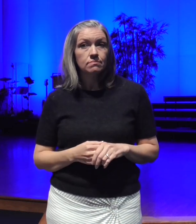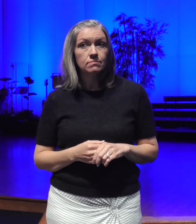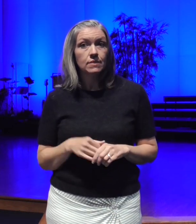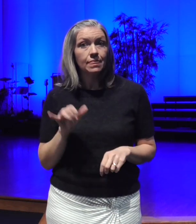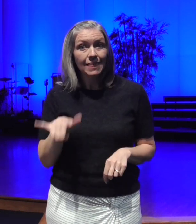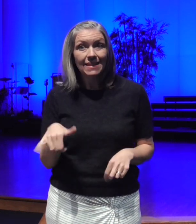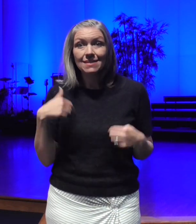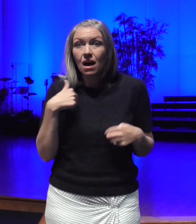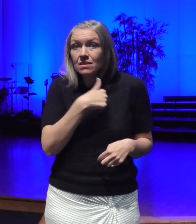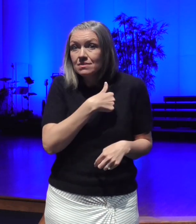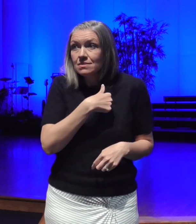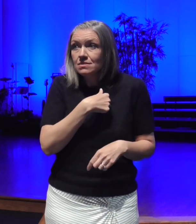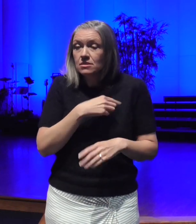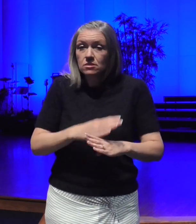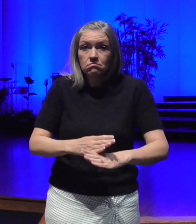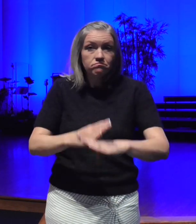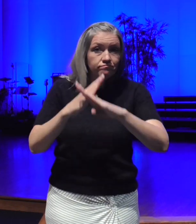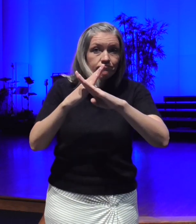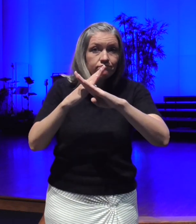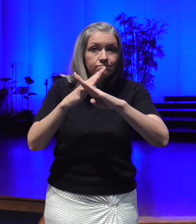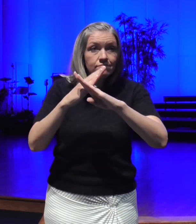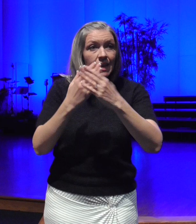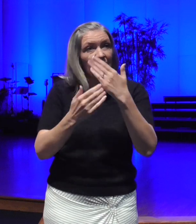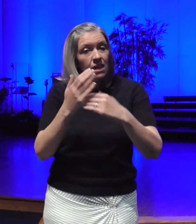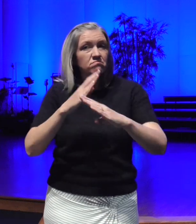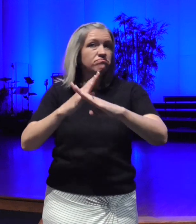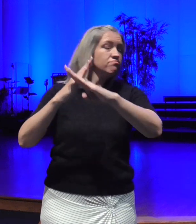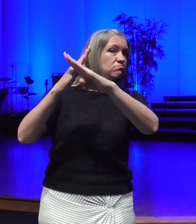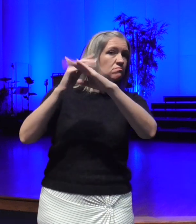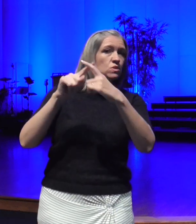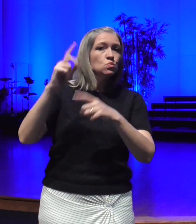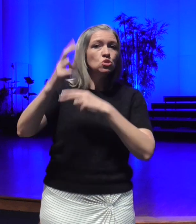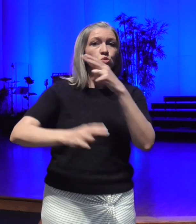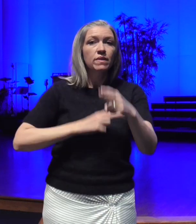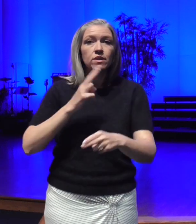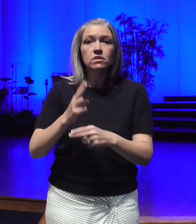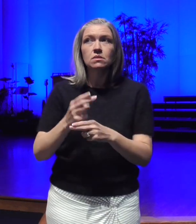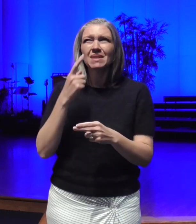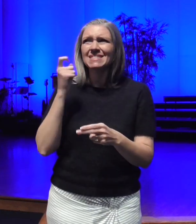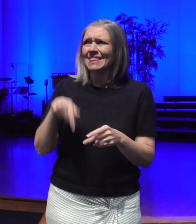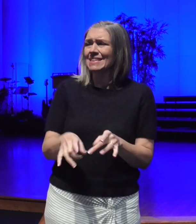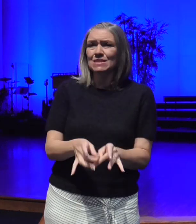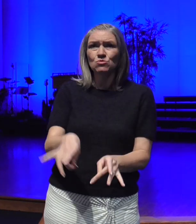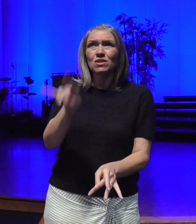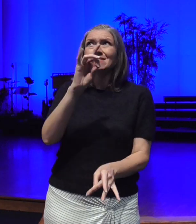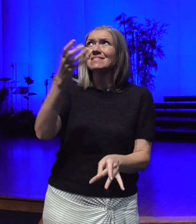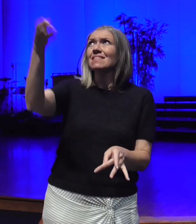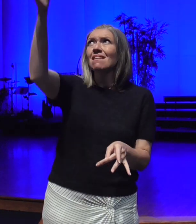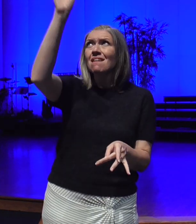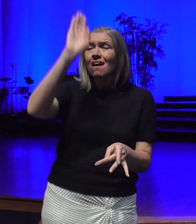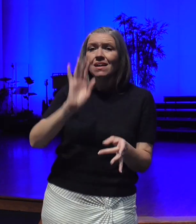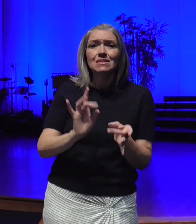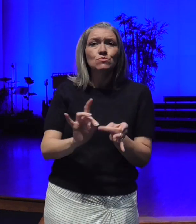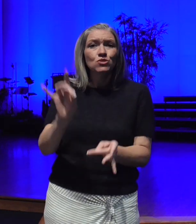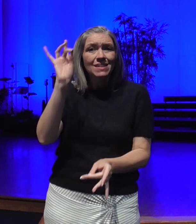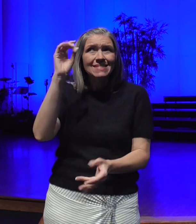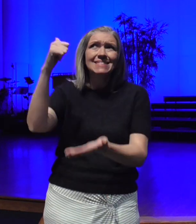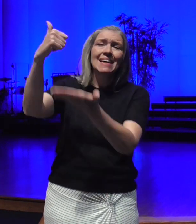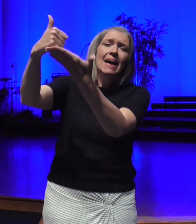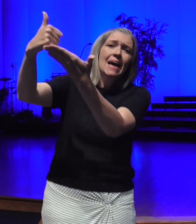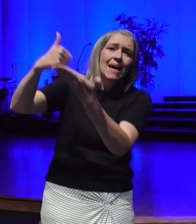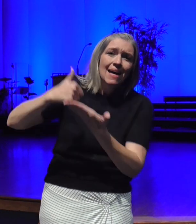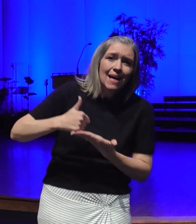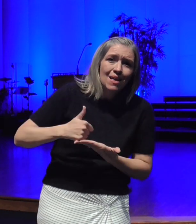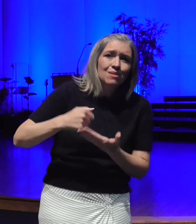That is us completely putting the hand up to the universe, because what is this presence that God is? It is help and guidance